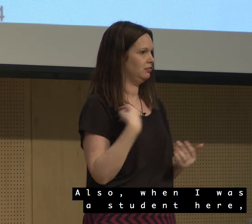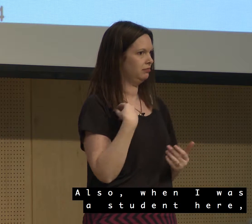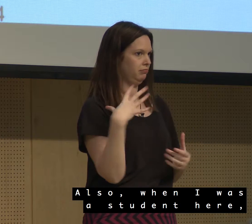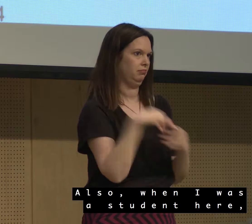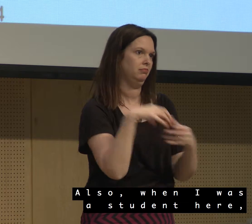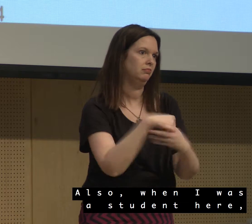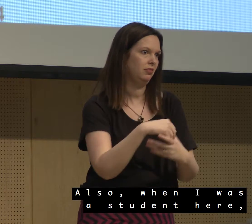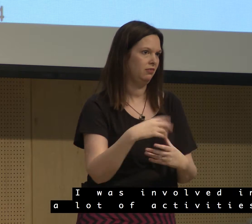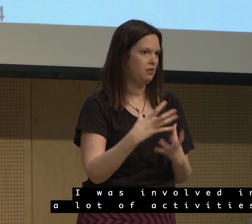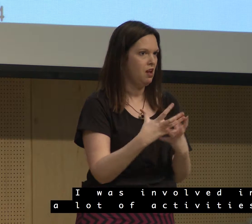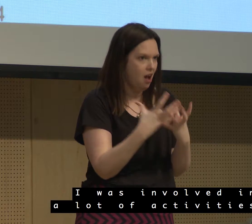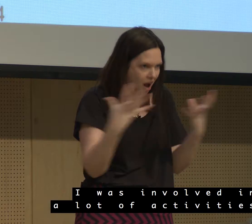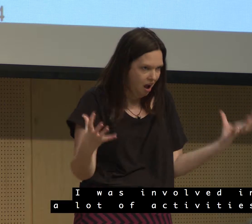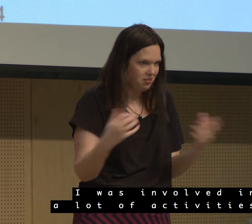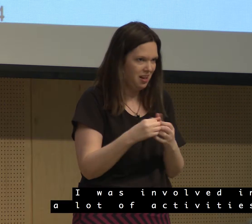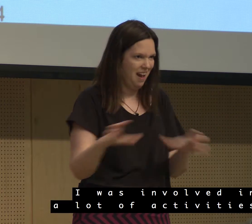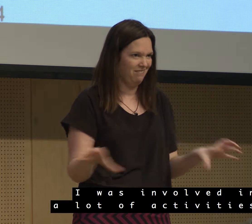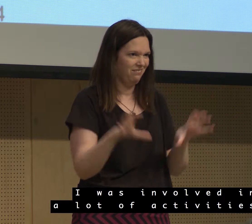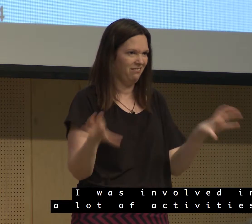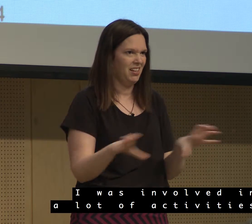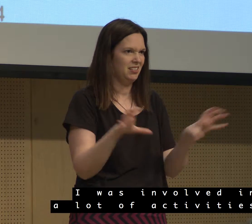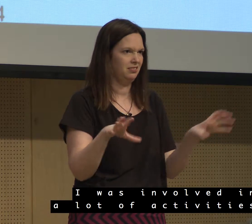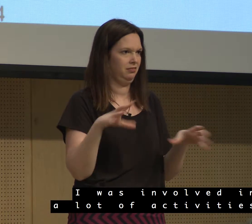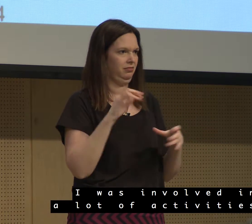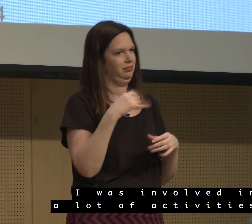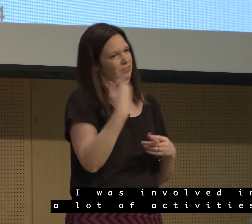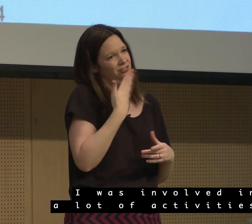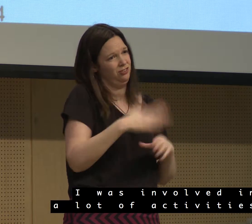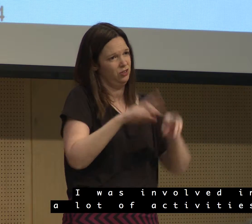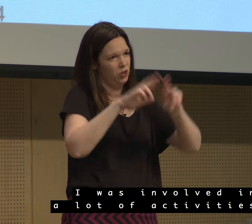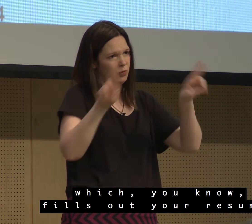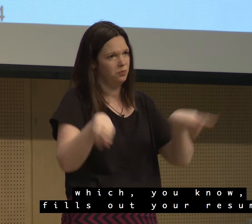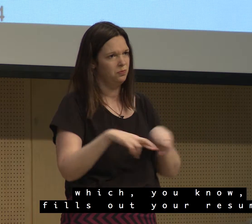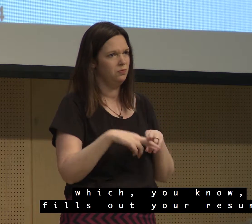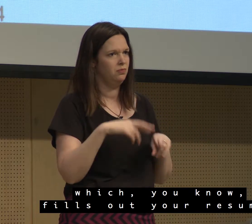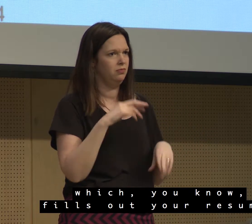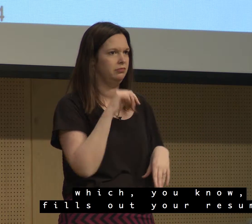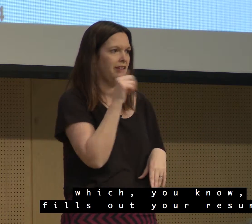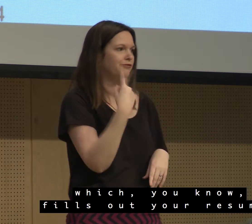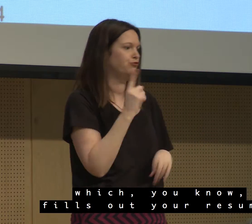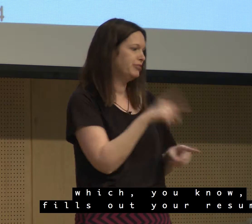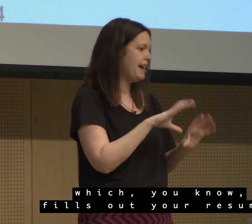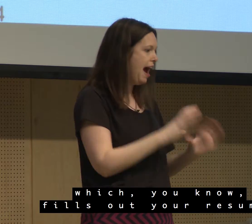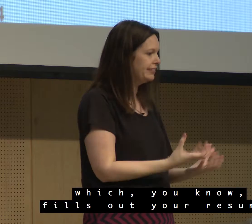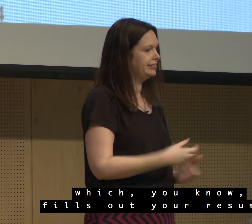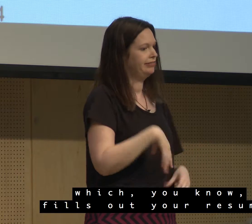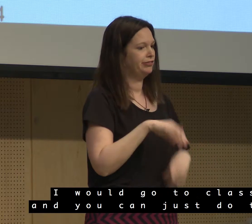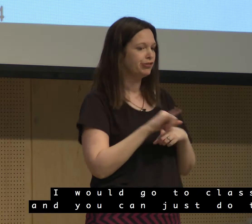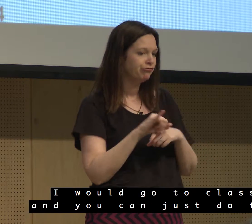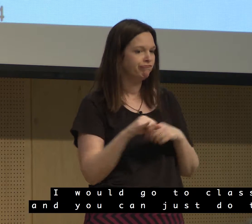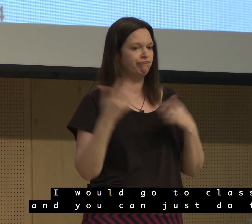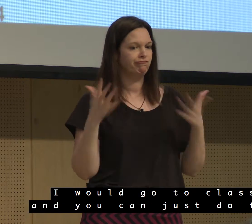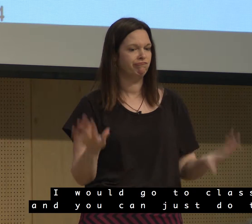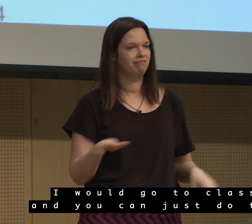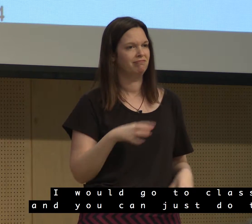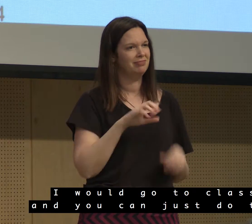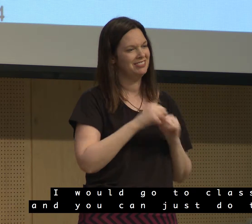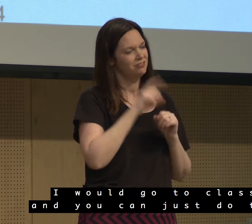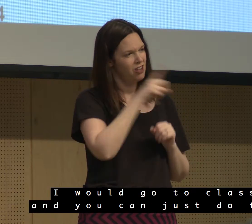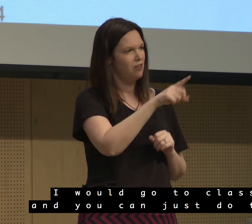Also, when I was a student here, I was involved in a lot of activities, which, you know, fills out your resume. I would go to class, and you